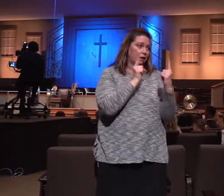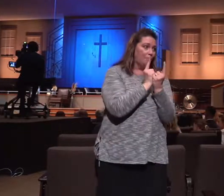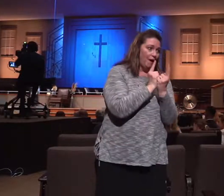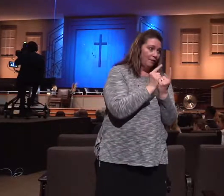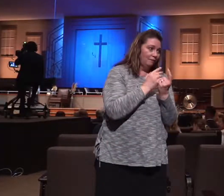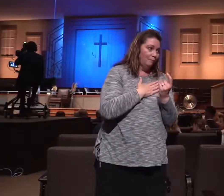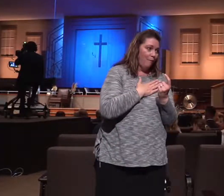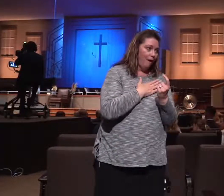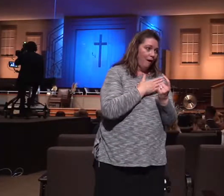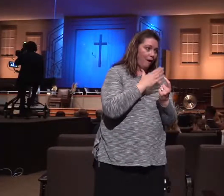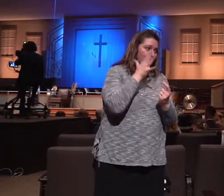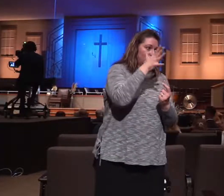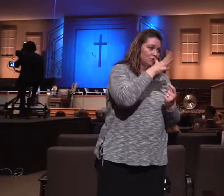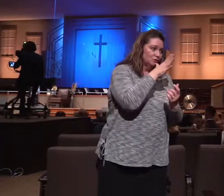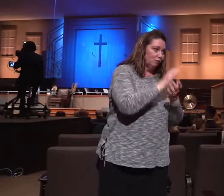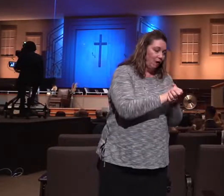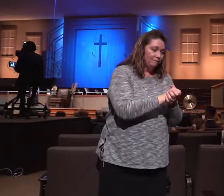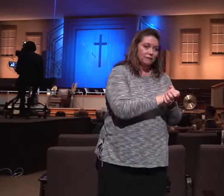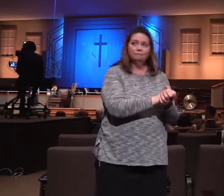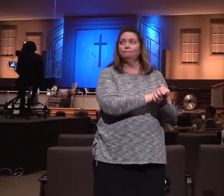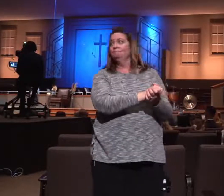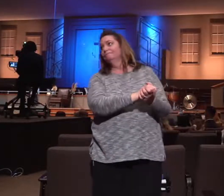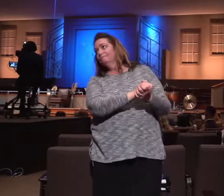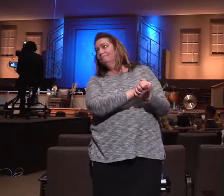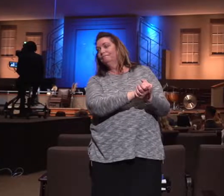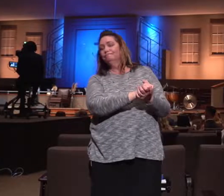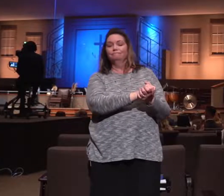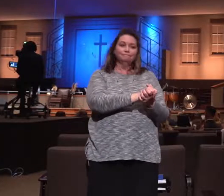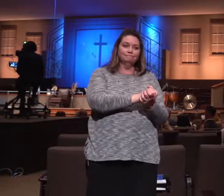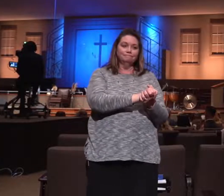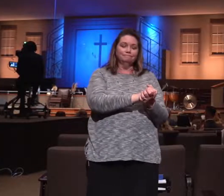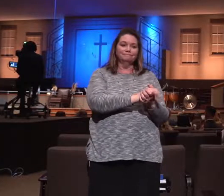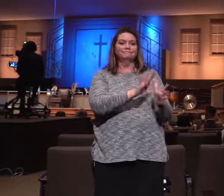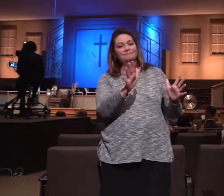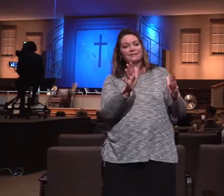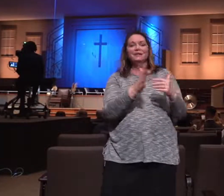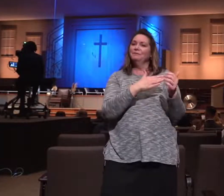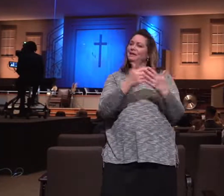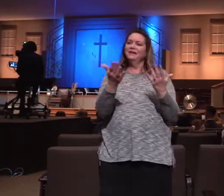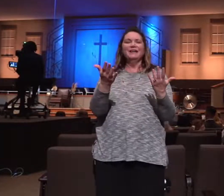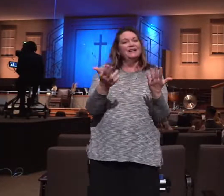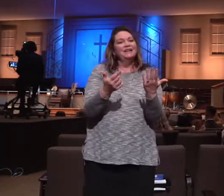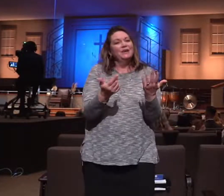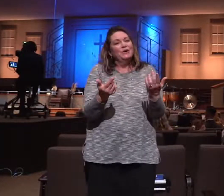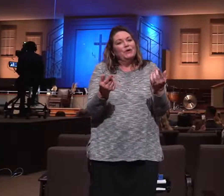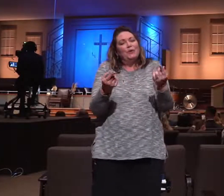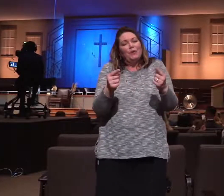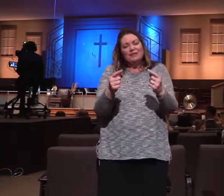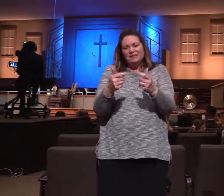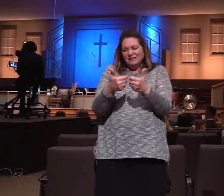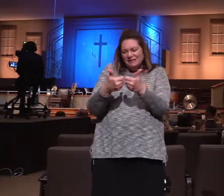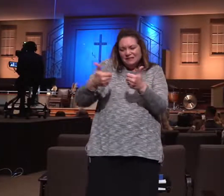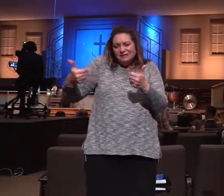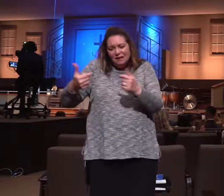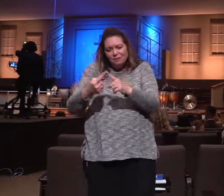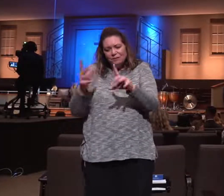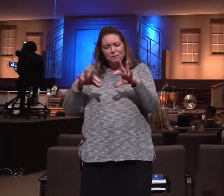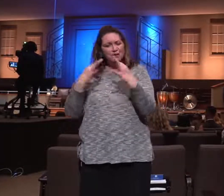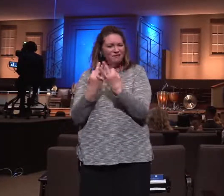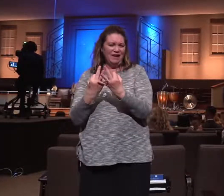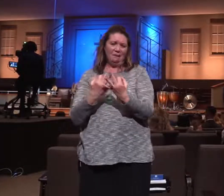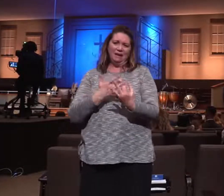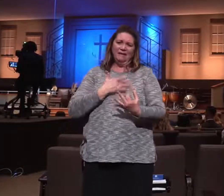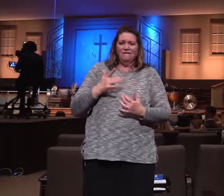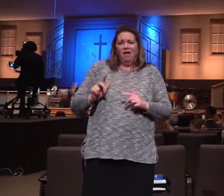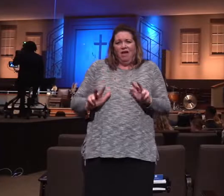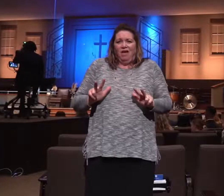history. And I'll tell you, it can feel awkward when you're a long way from home. Imagine having your